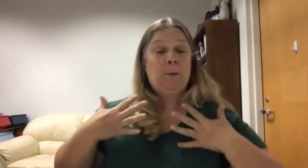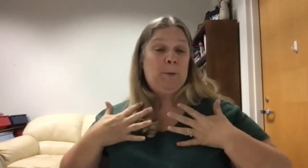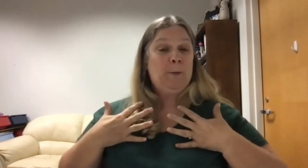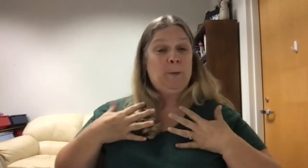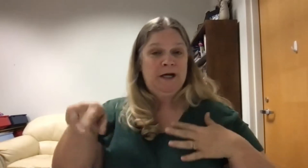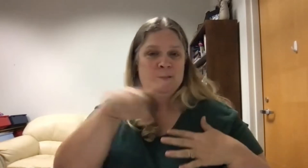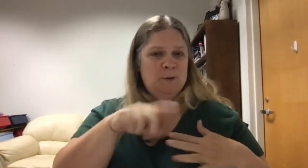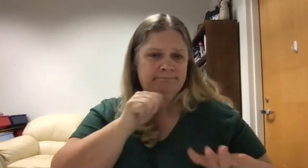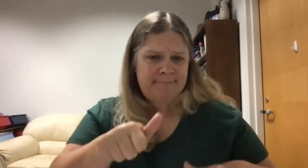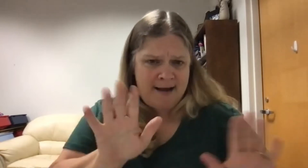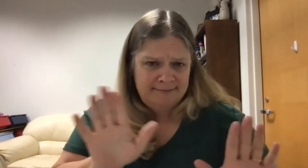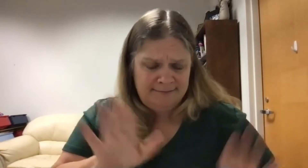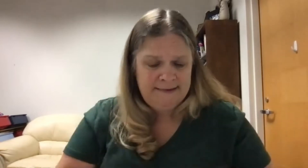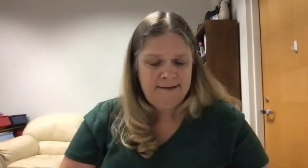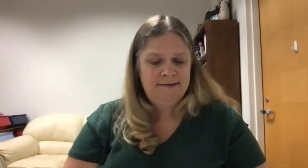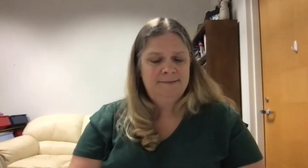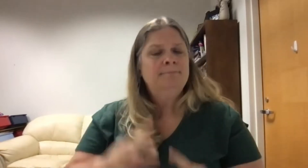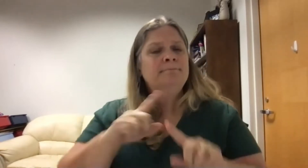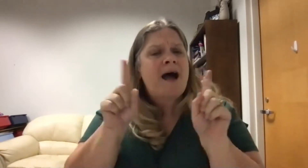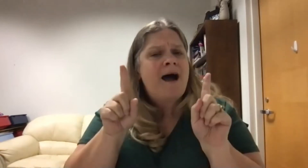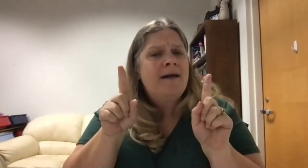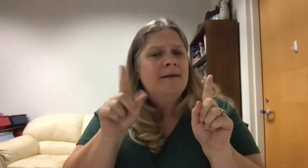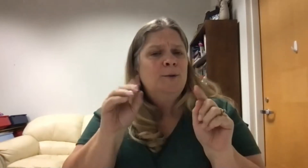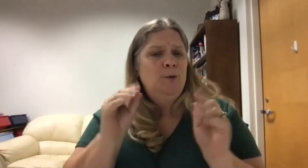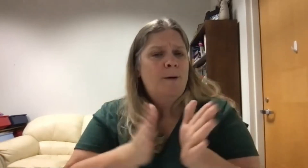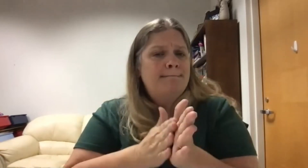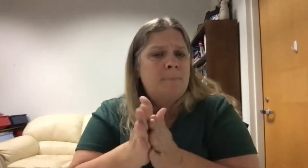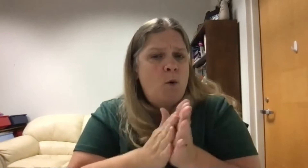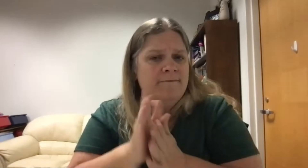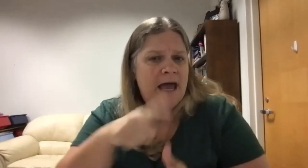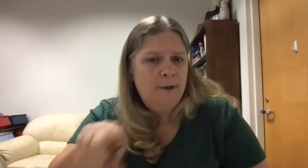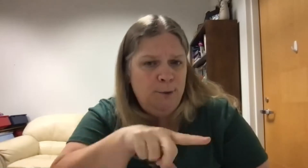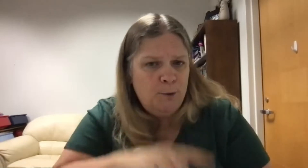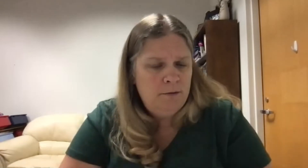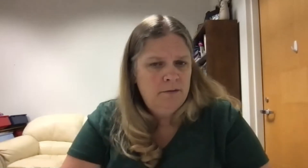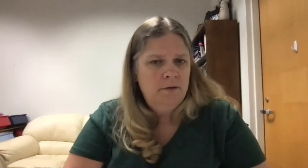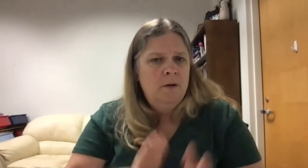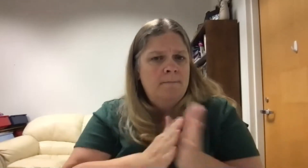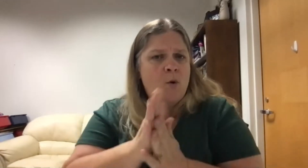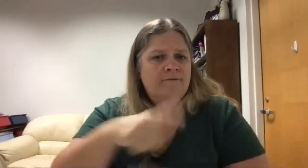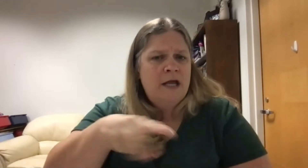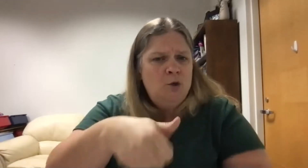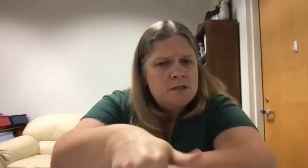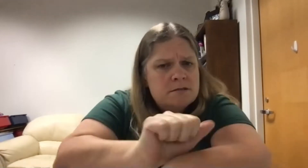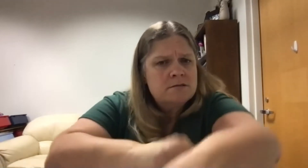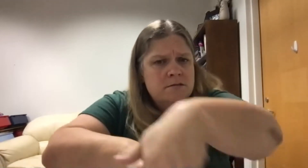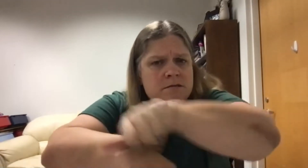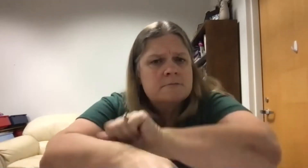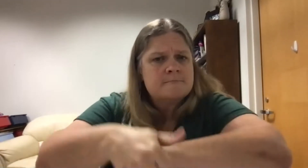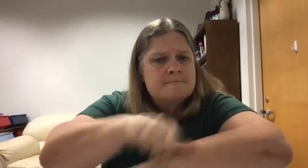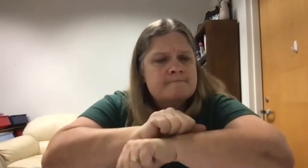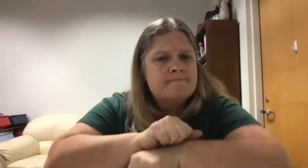Now, this story was not meant to inspire anyone, but to motivate you